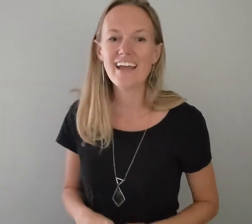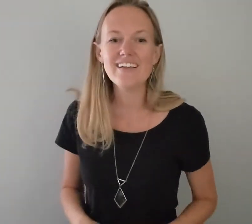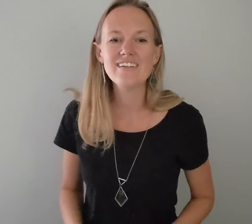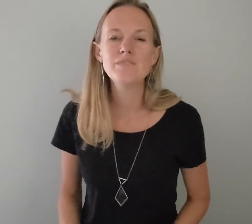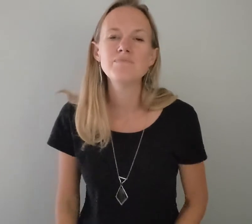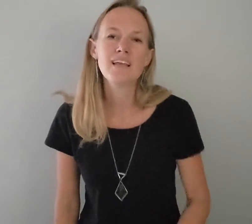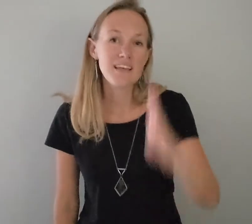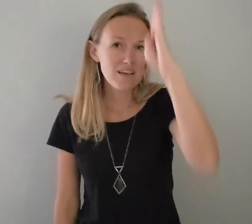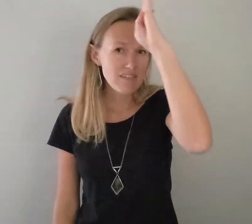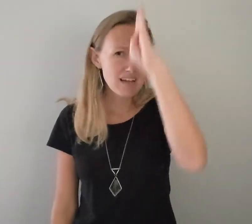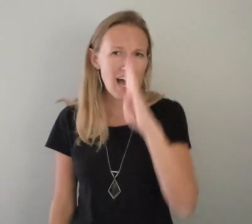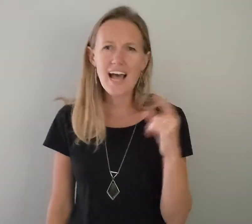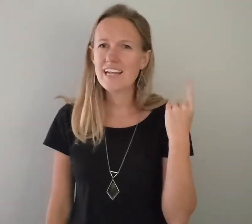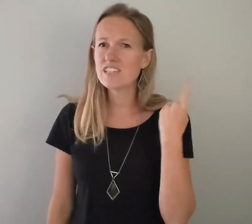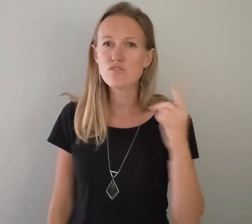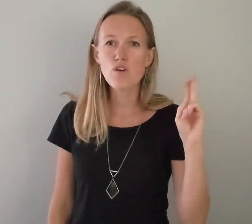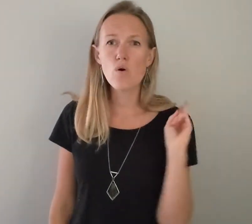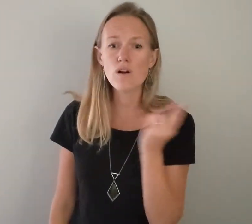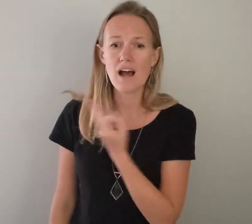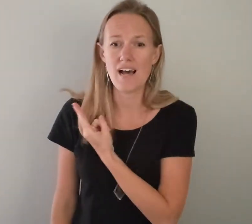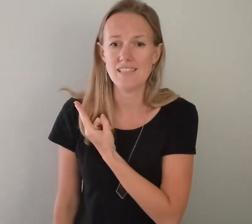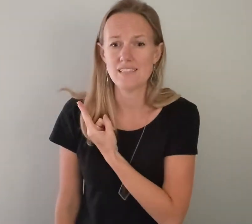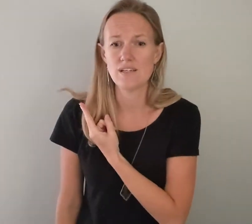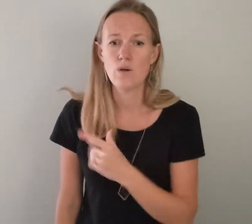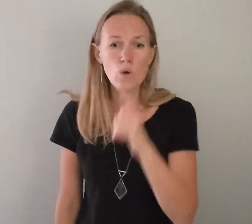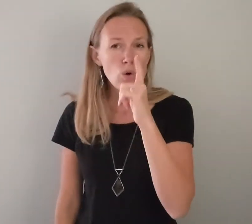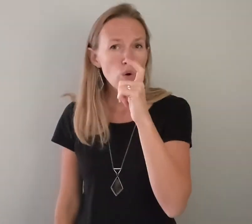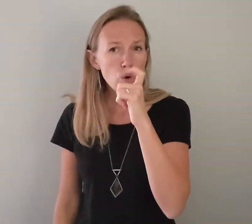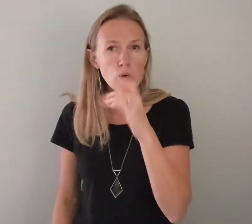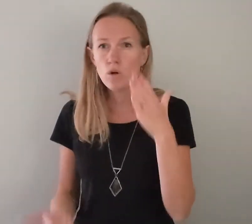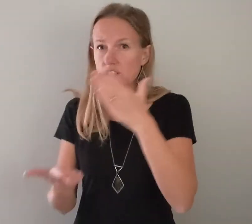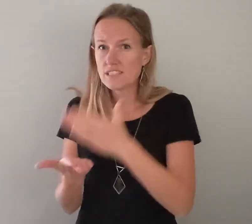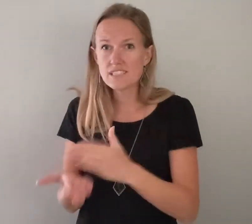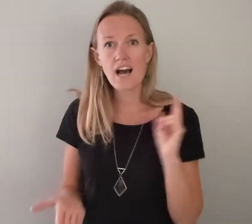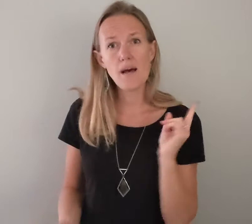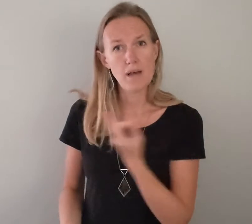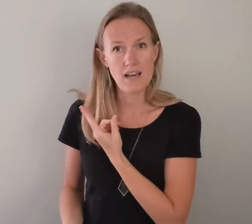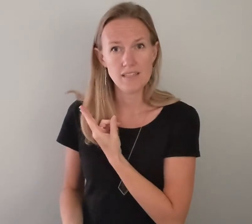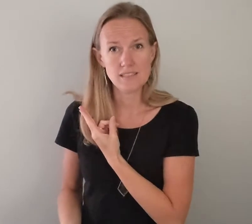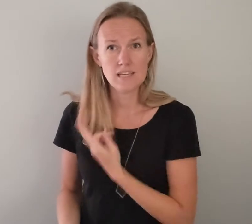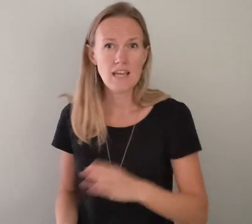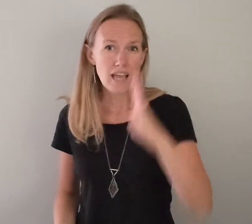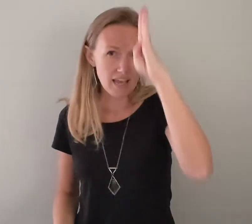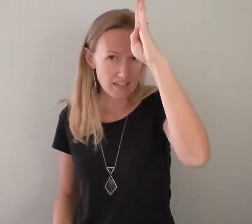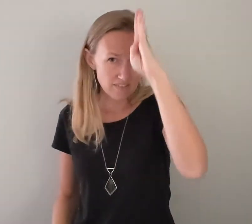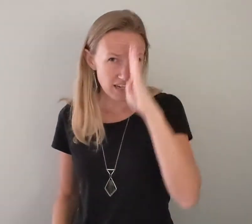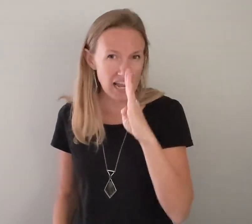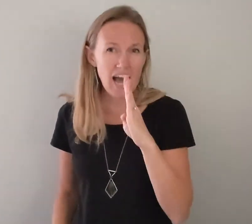okay? If God is for us, who could stop us? And if God